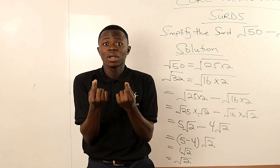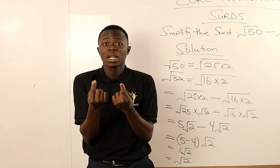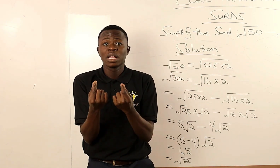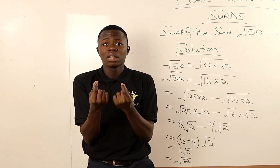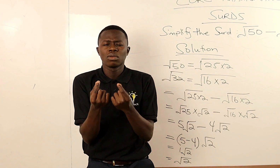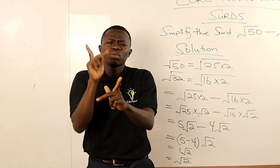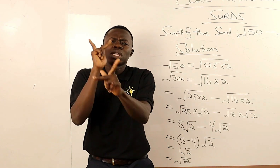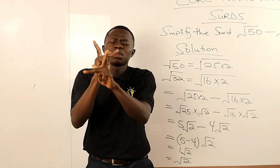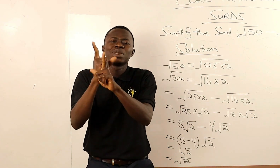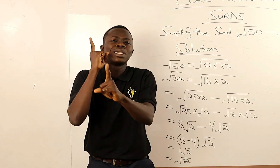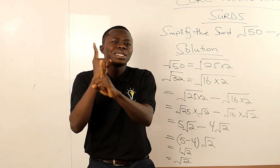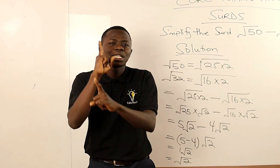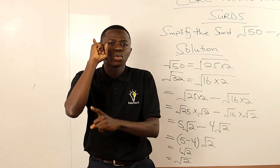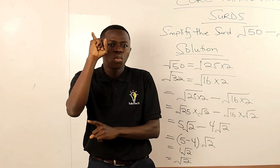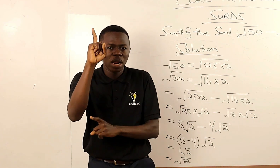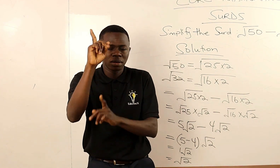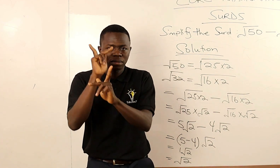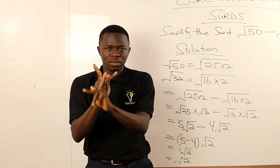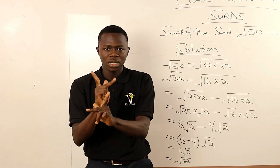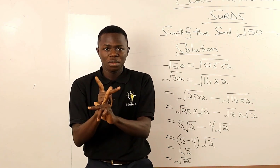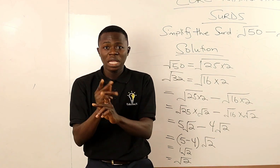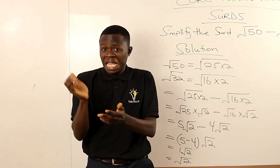just keep one of them, just like we discussed in this lesson.